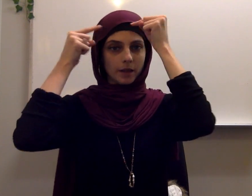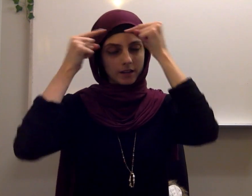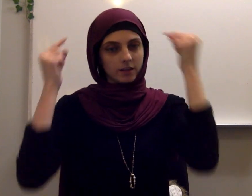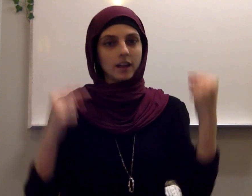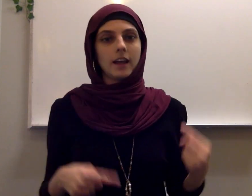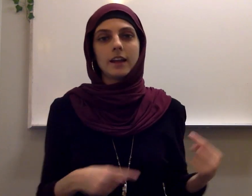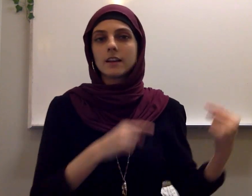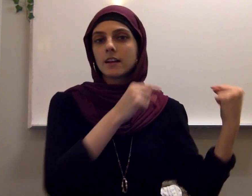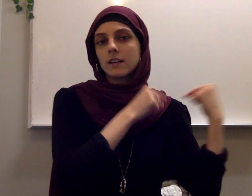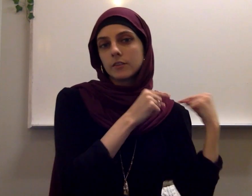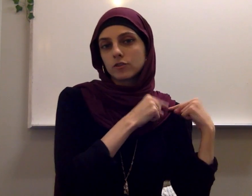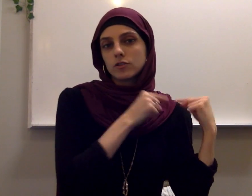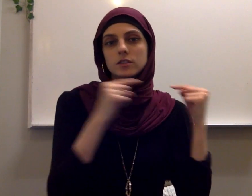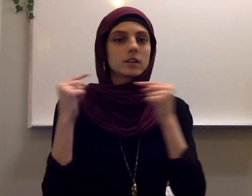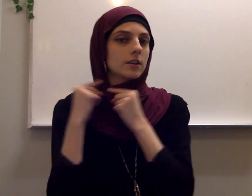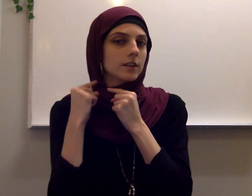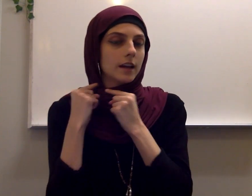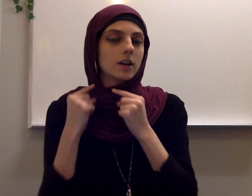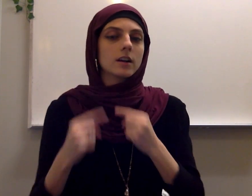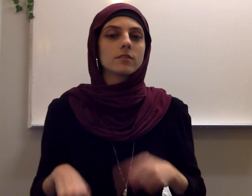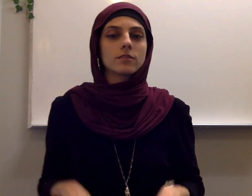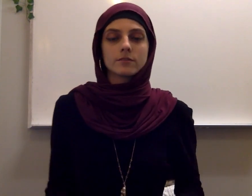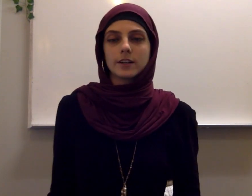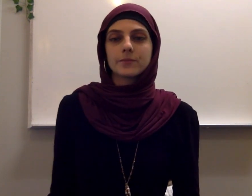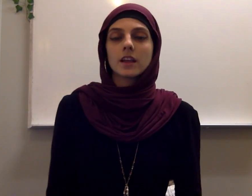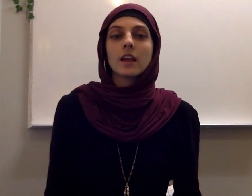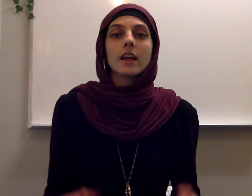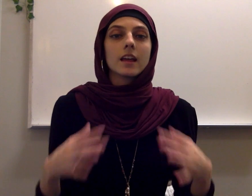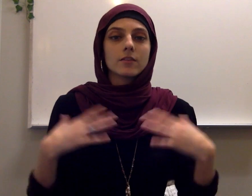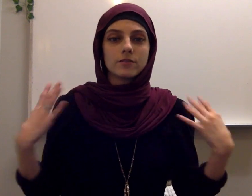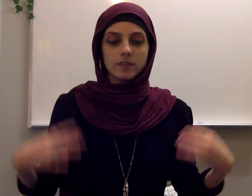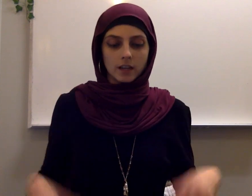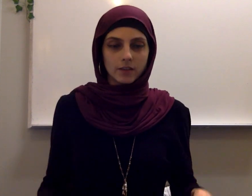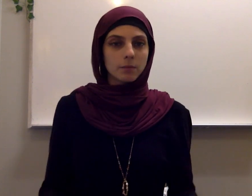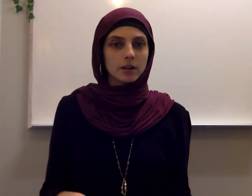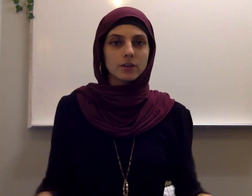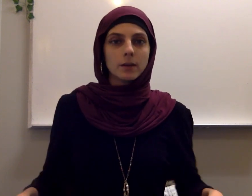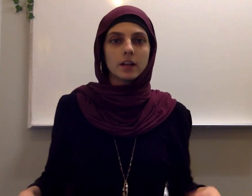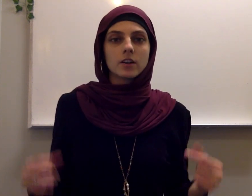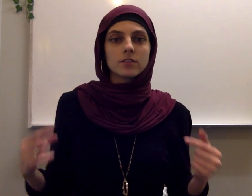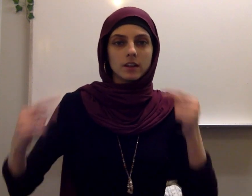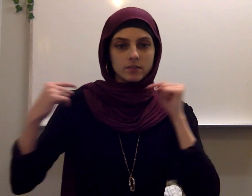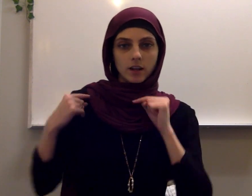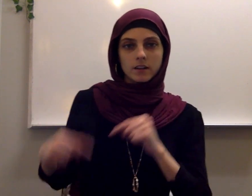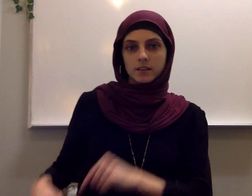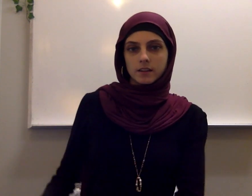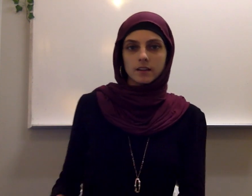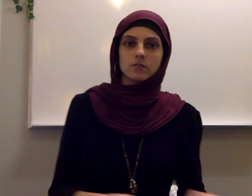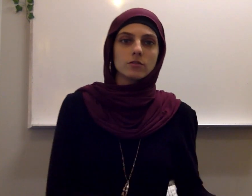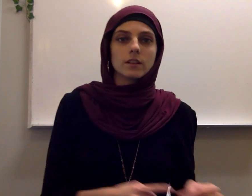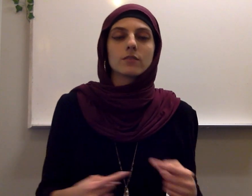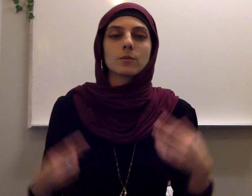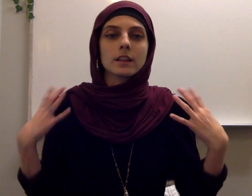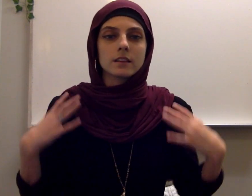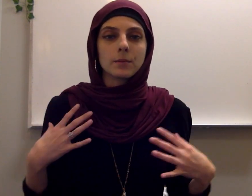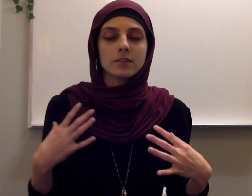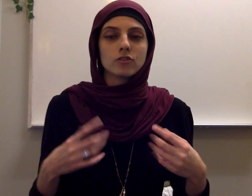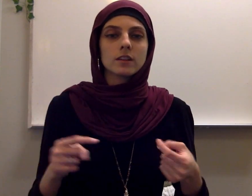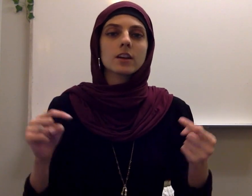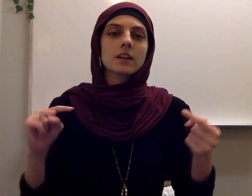at your head, your shoulder, your neck hurts, right? If another part of your body hurts that it's not easy to do this with in the position that you're in,